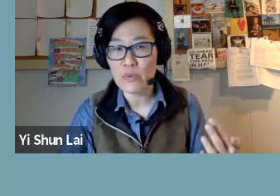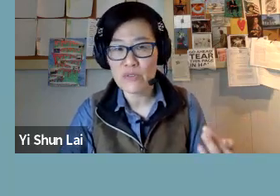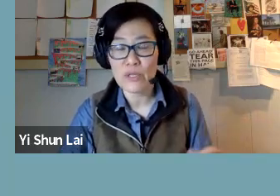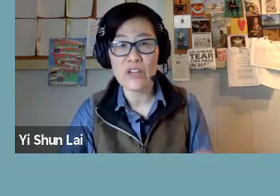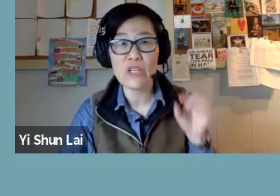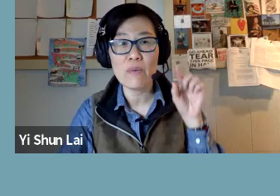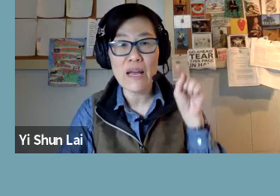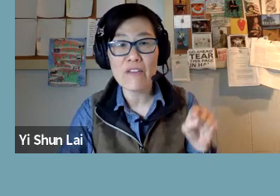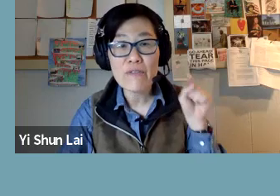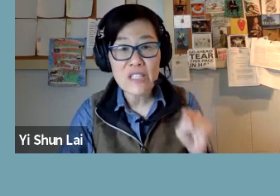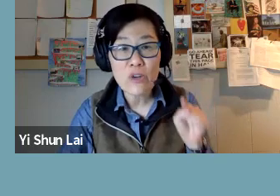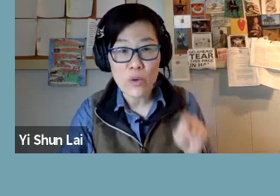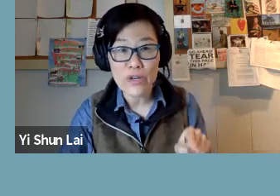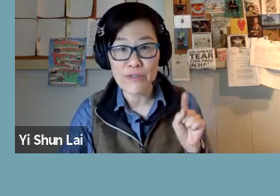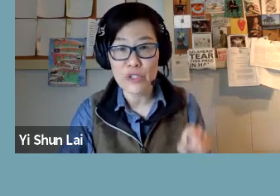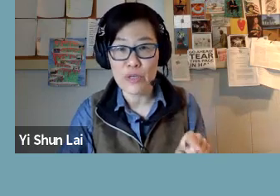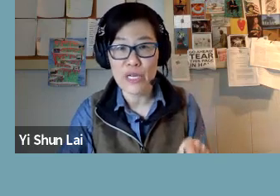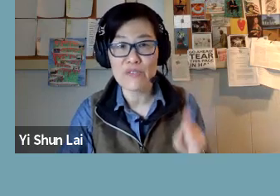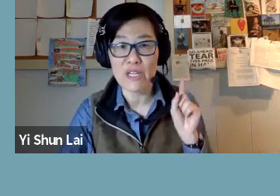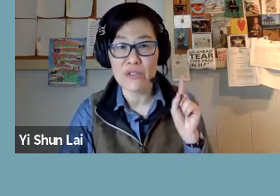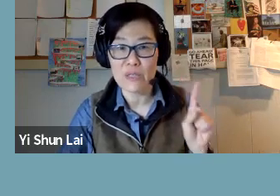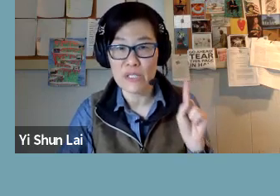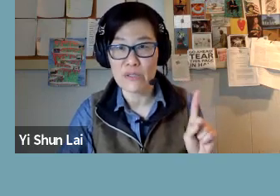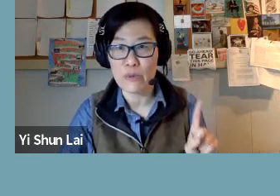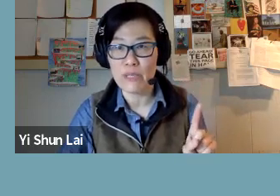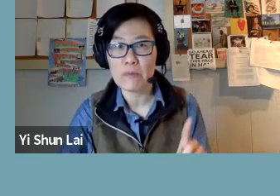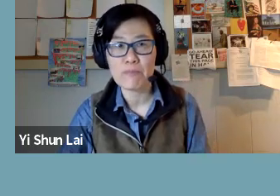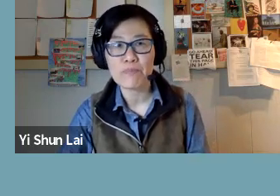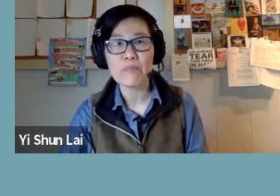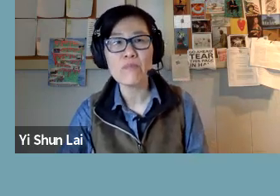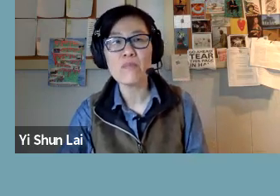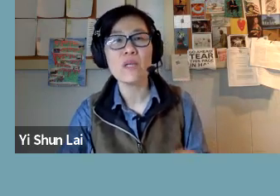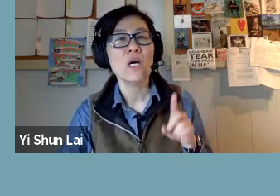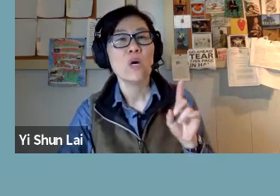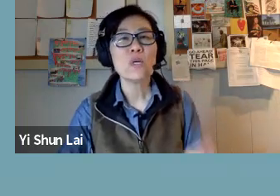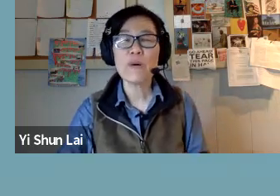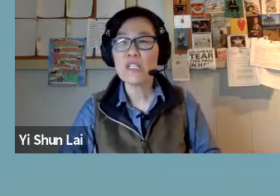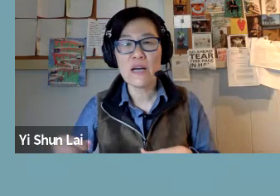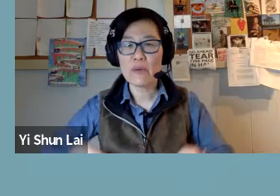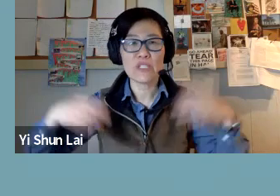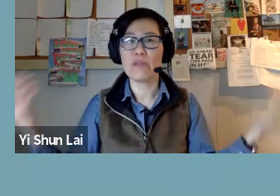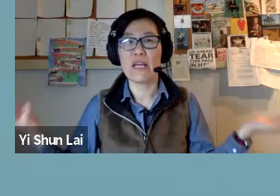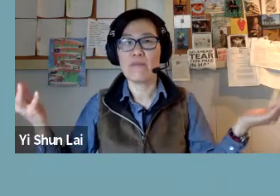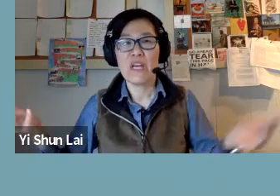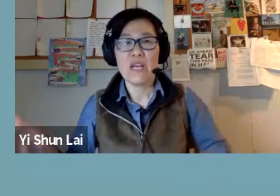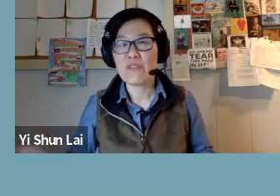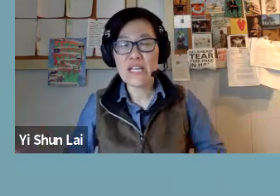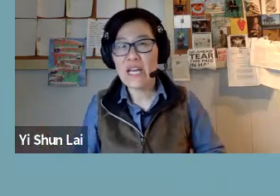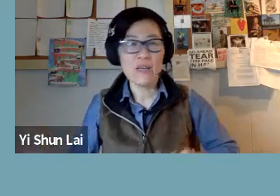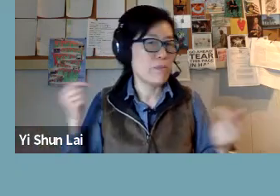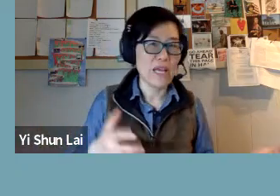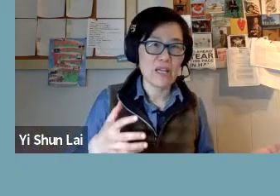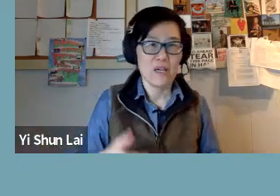won a bunch of awards for it, and you know what? Every single one of their storylines follows this particular formula. Once upon a time, there was a blank.